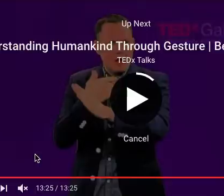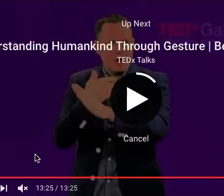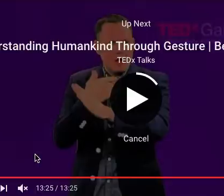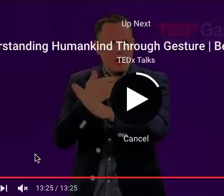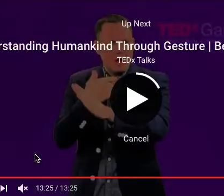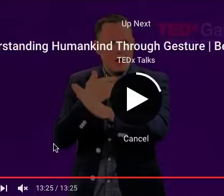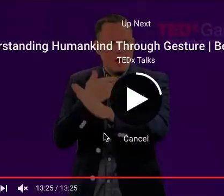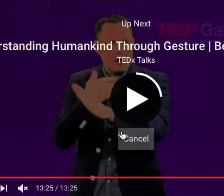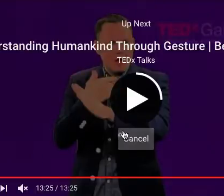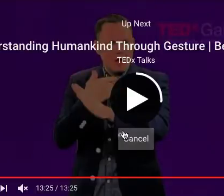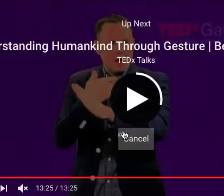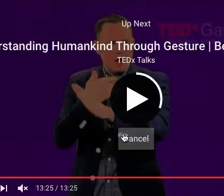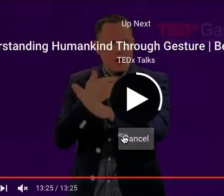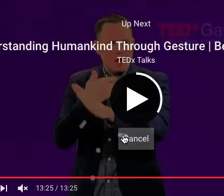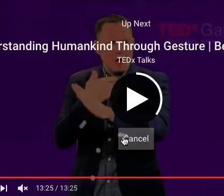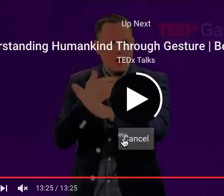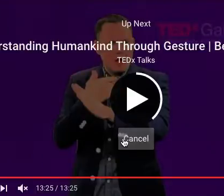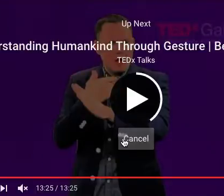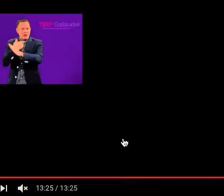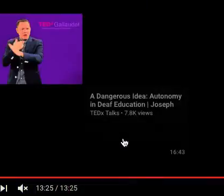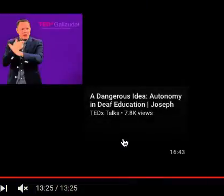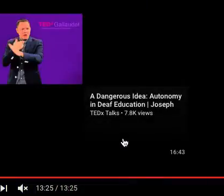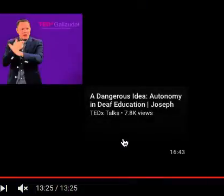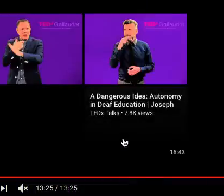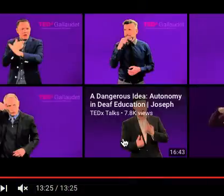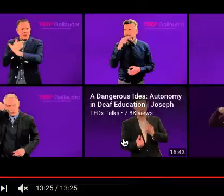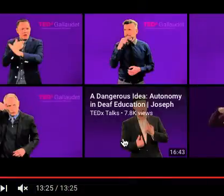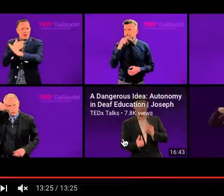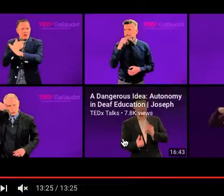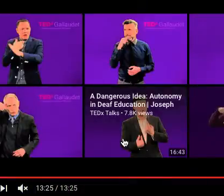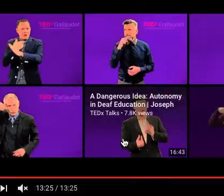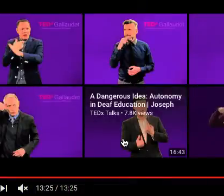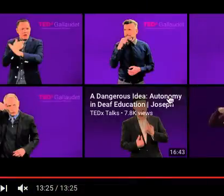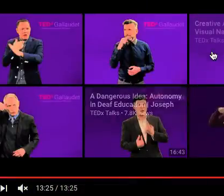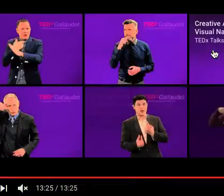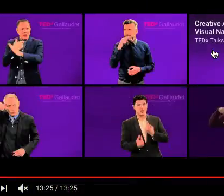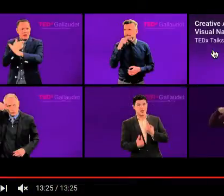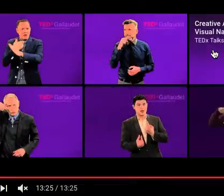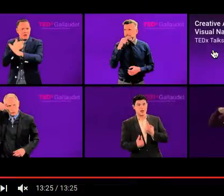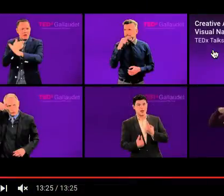Oh, that was confusing.